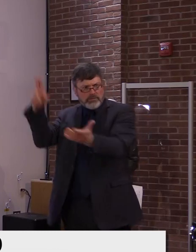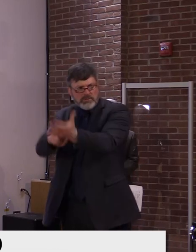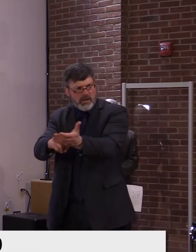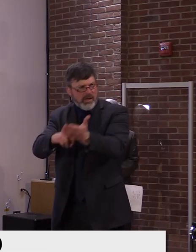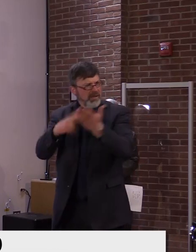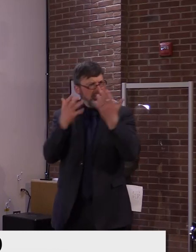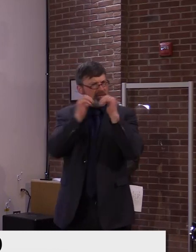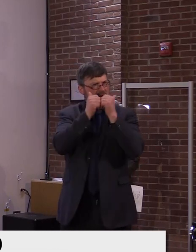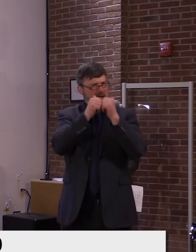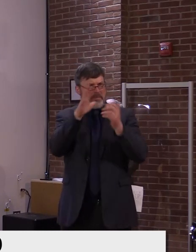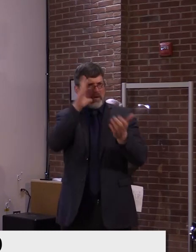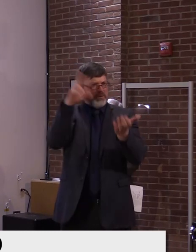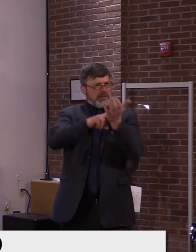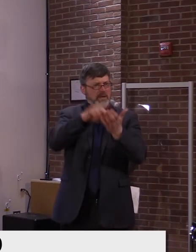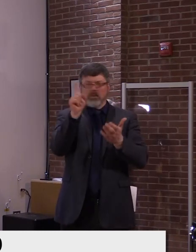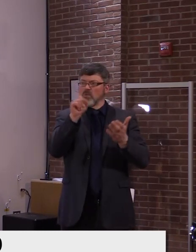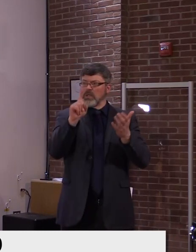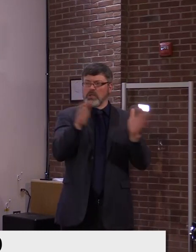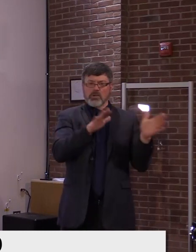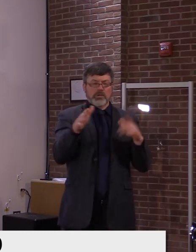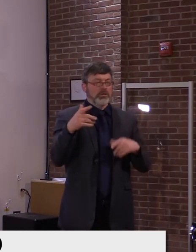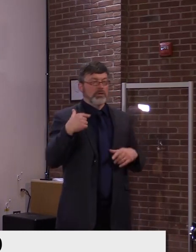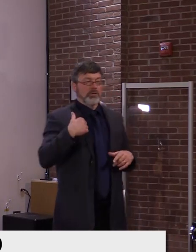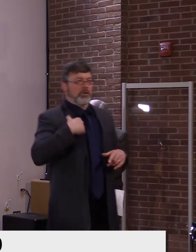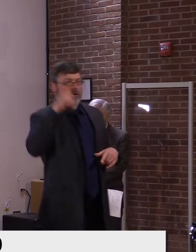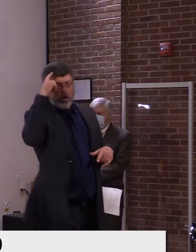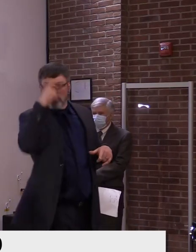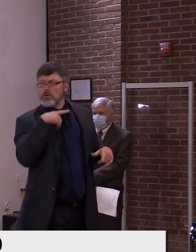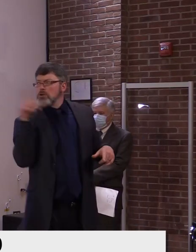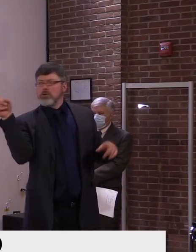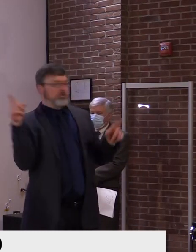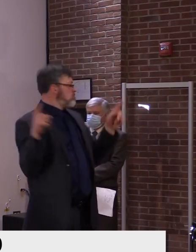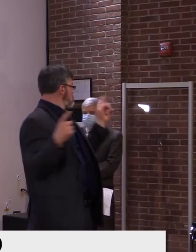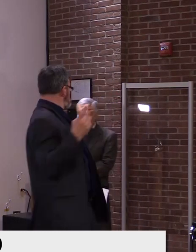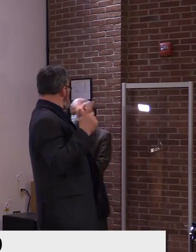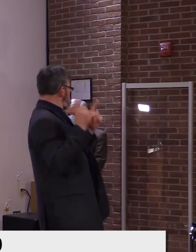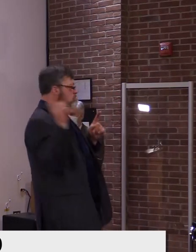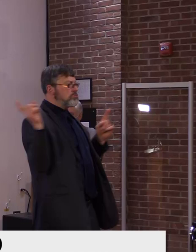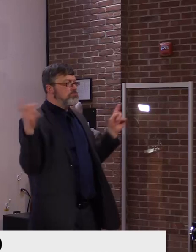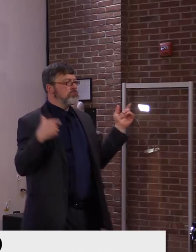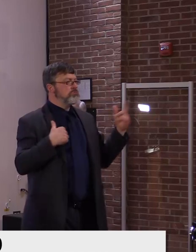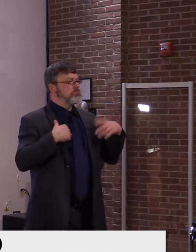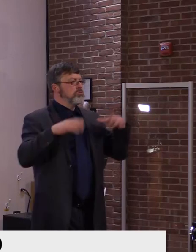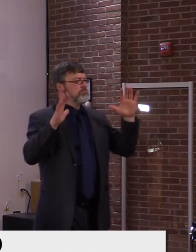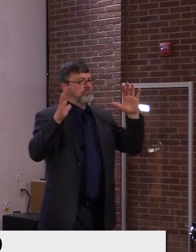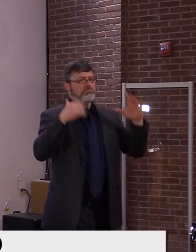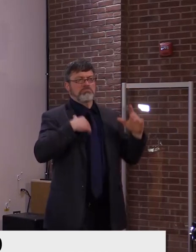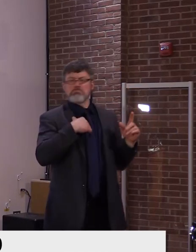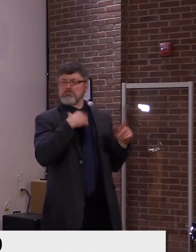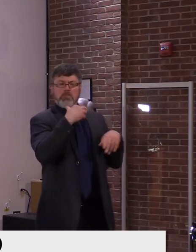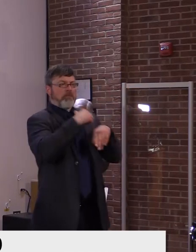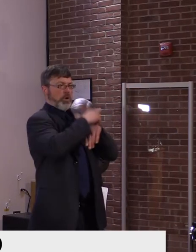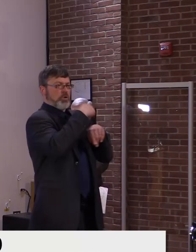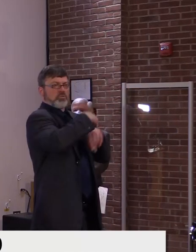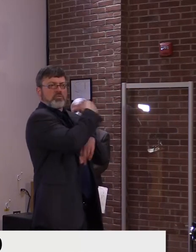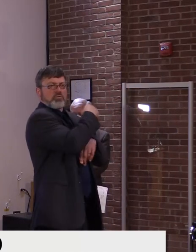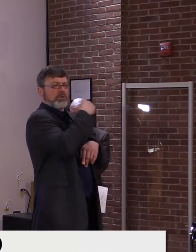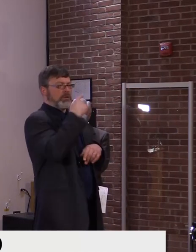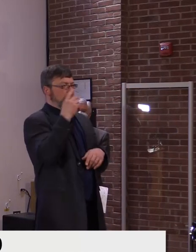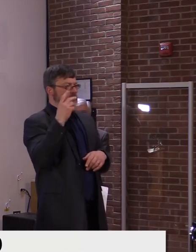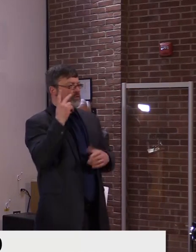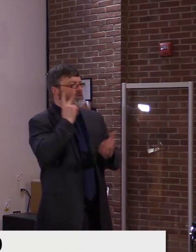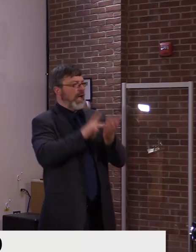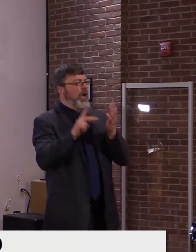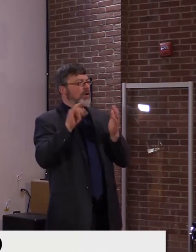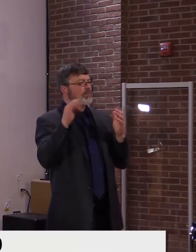gonna check that may out? Be more Secretary Smith, but you will need approval from your